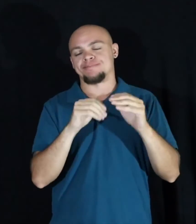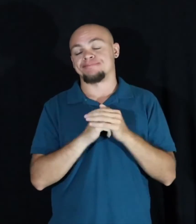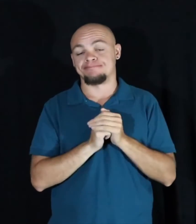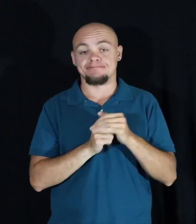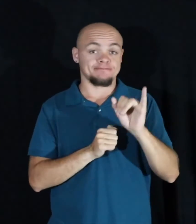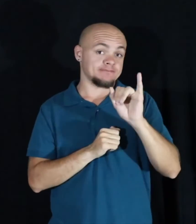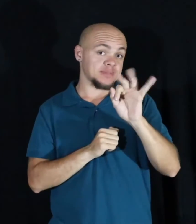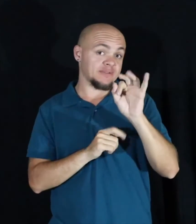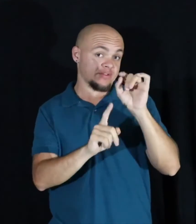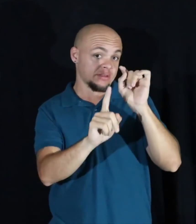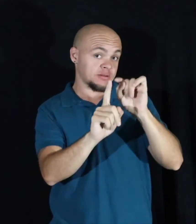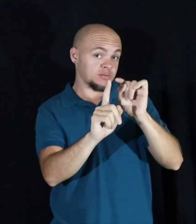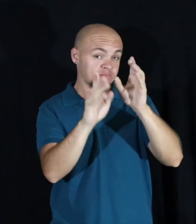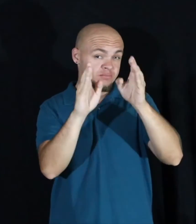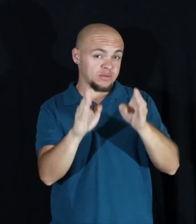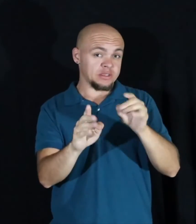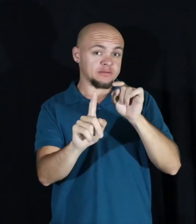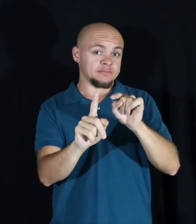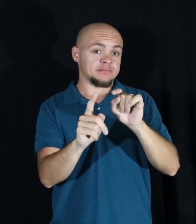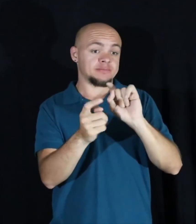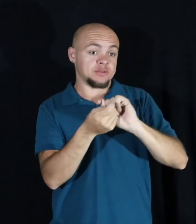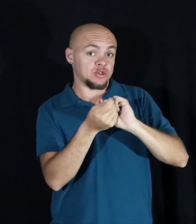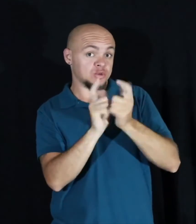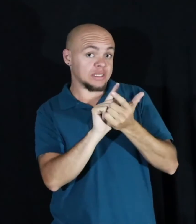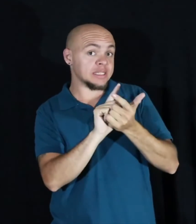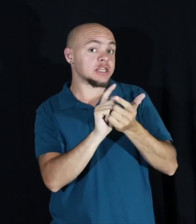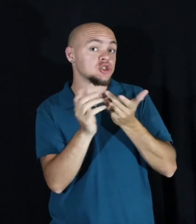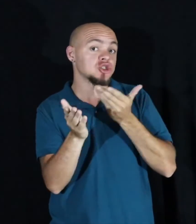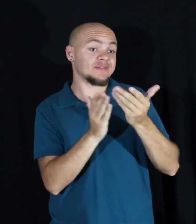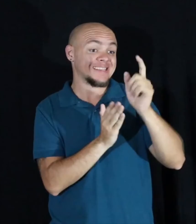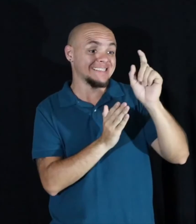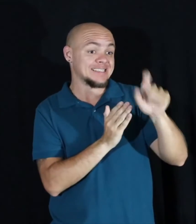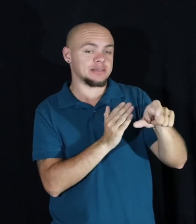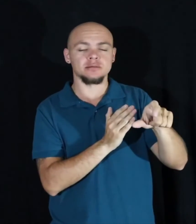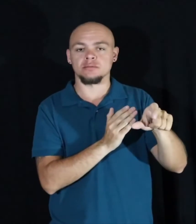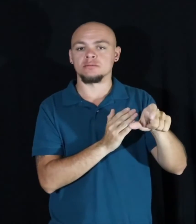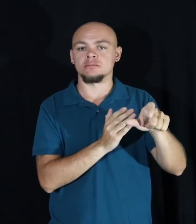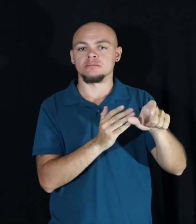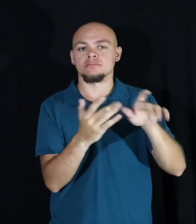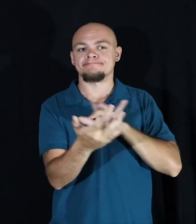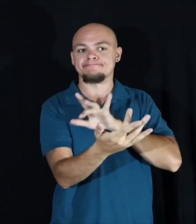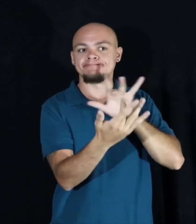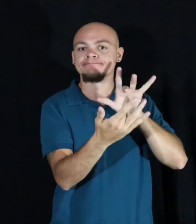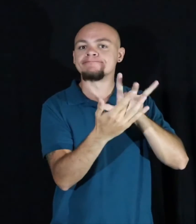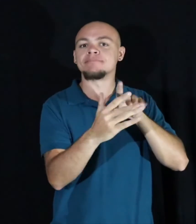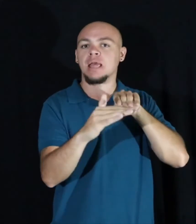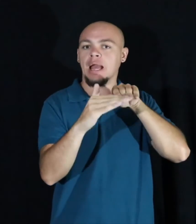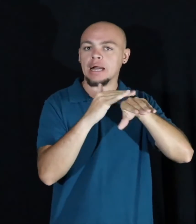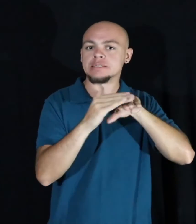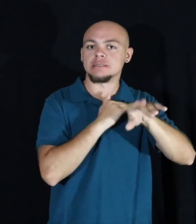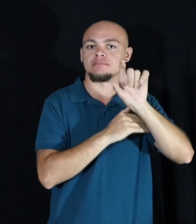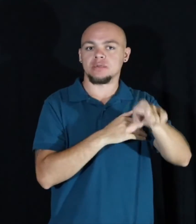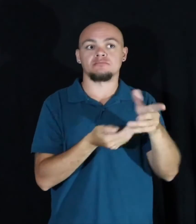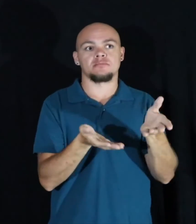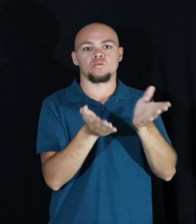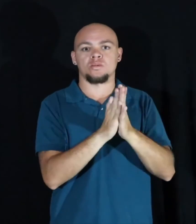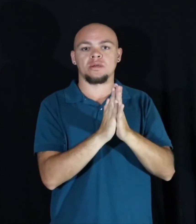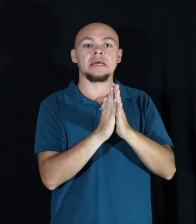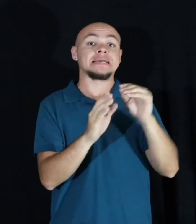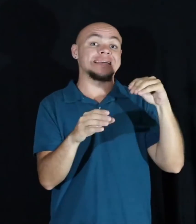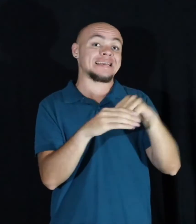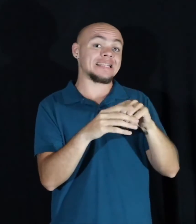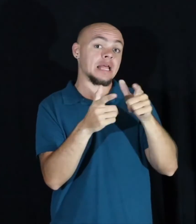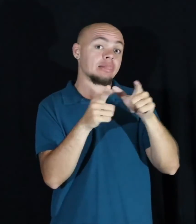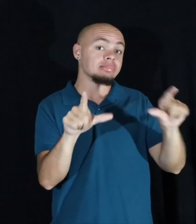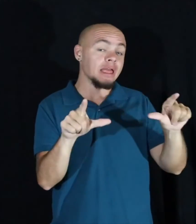you are someone who needs translation services, you need to get access. So request in-language